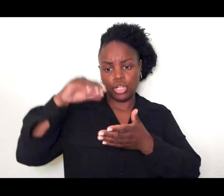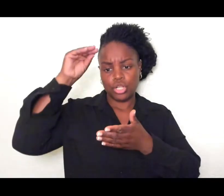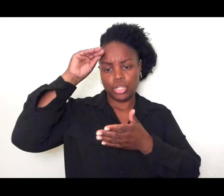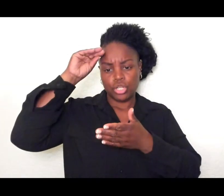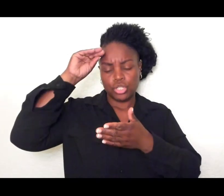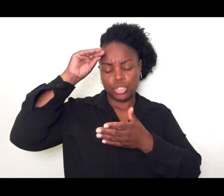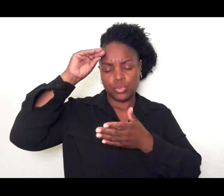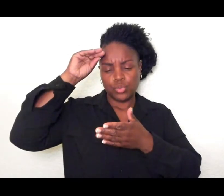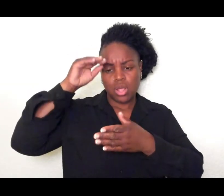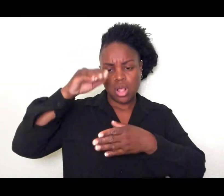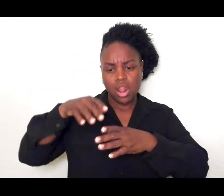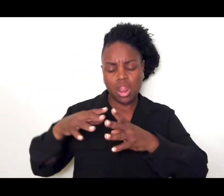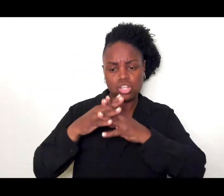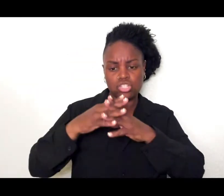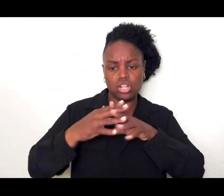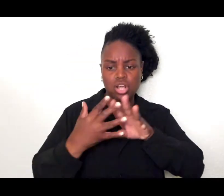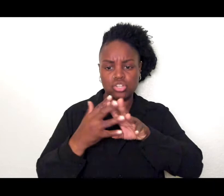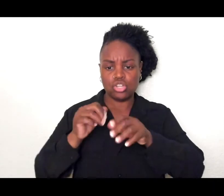break,